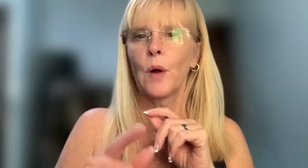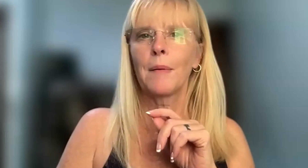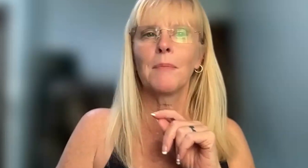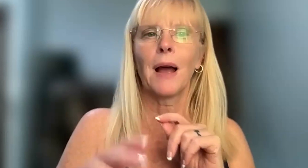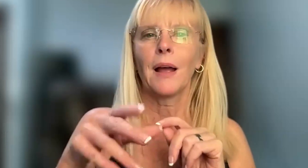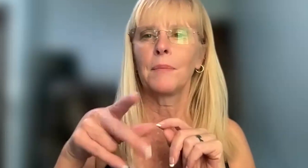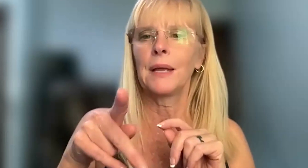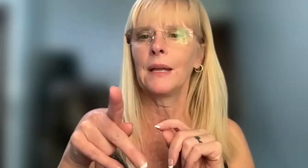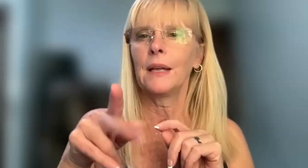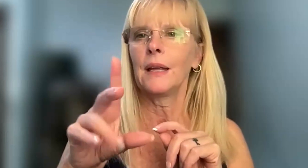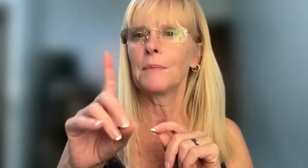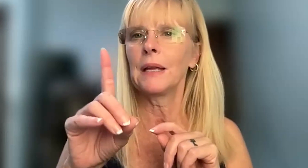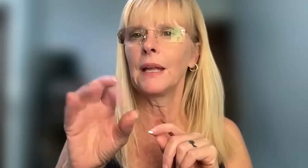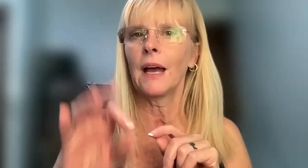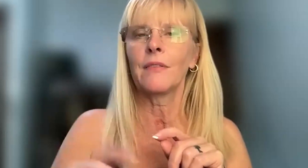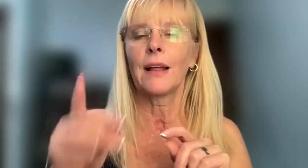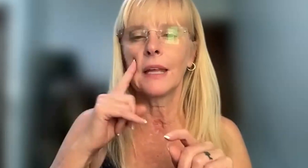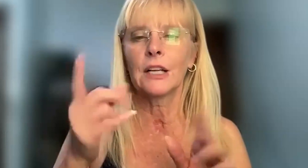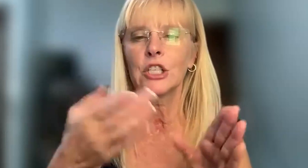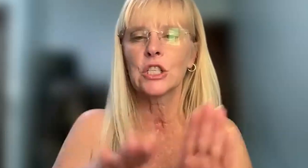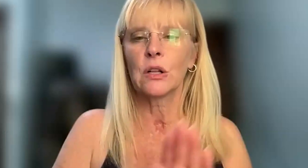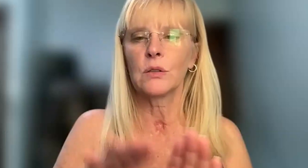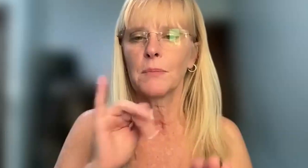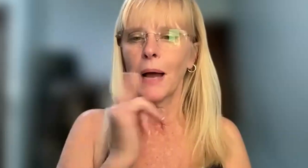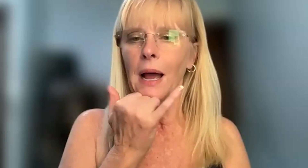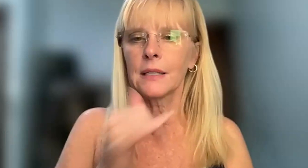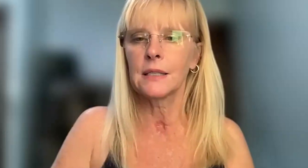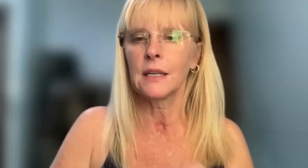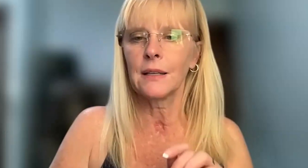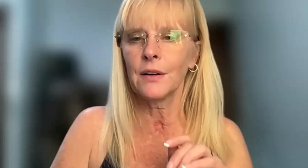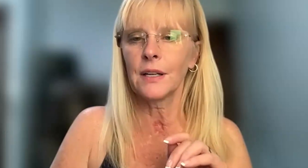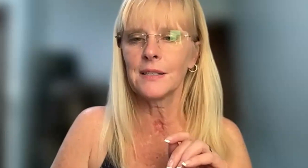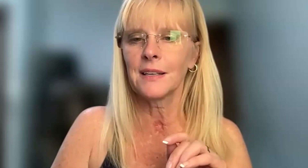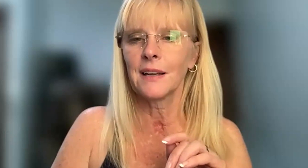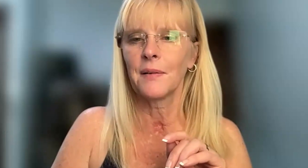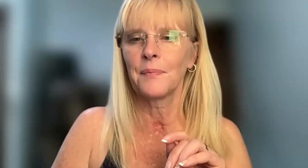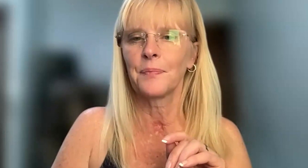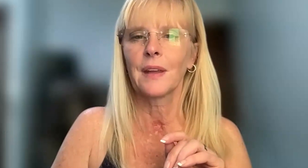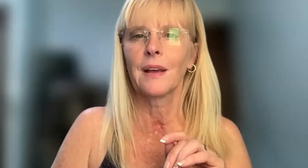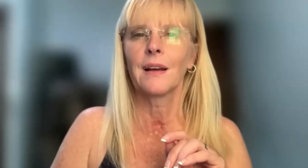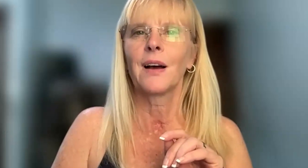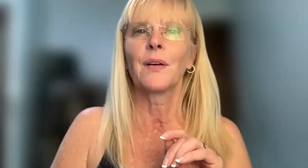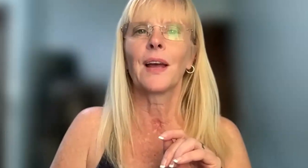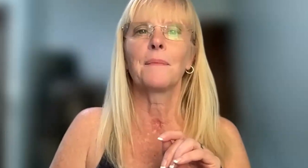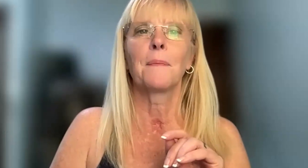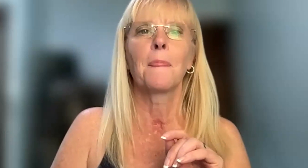grabbing my PDF. I think I just closed it by accident. There it is. Okay.